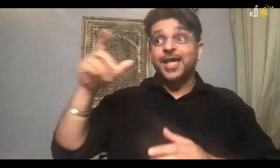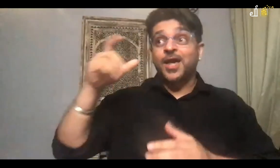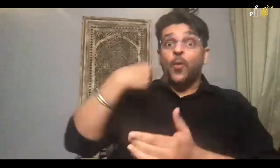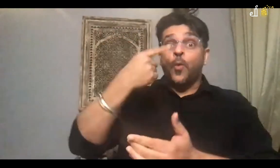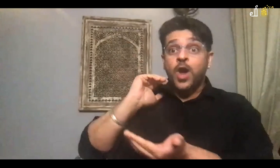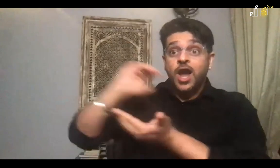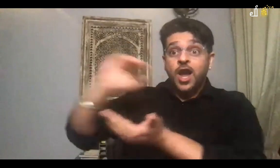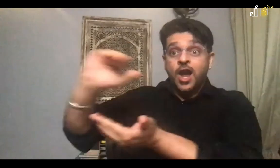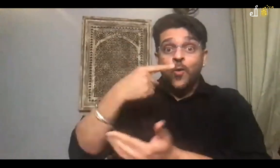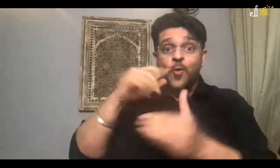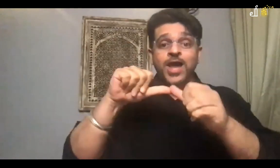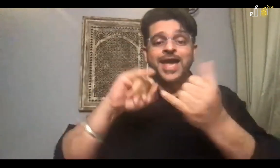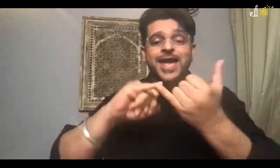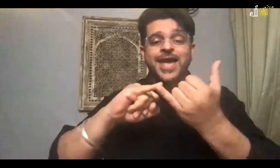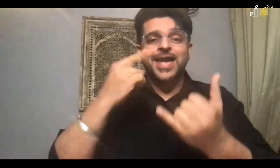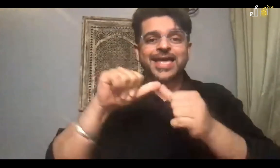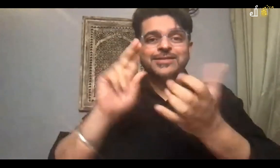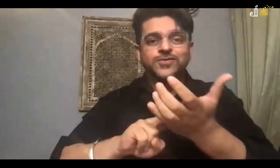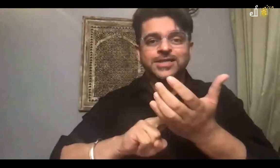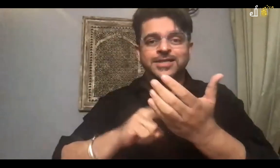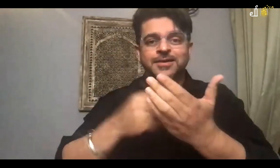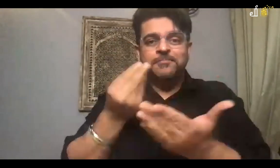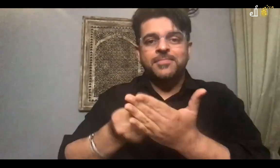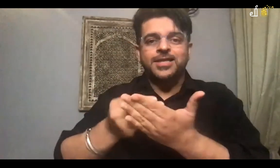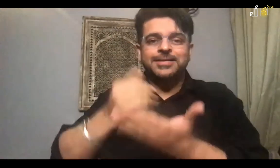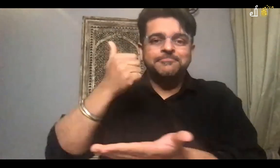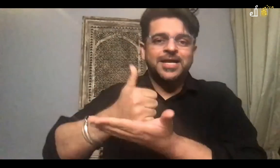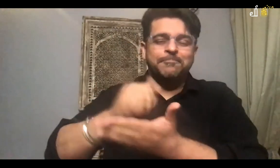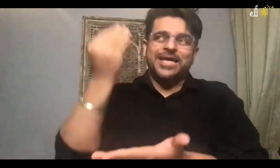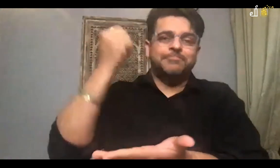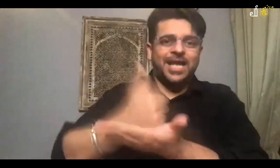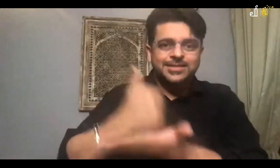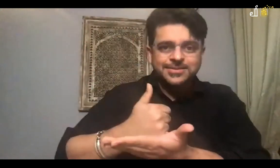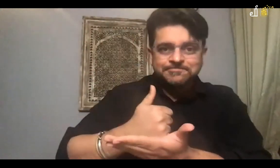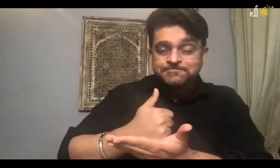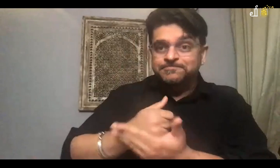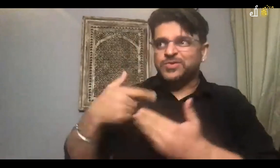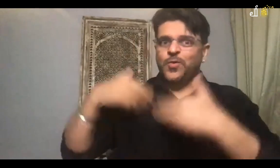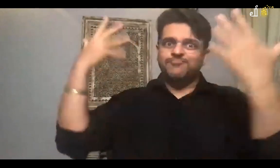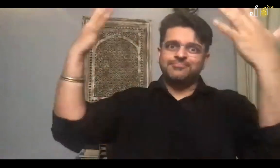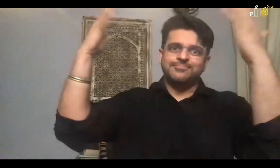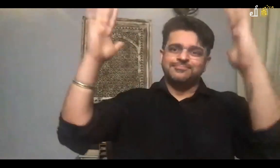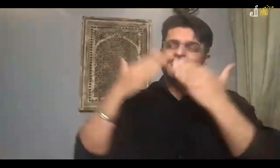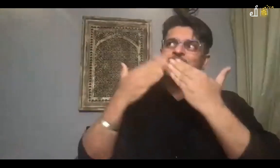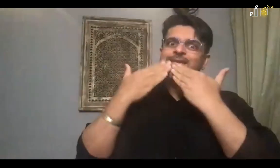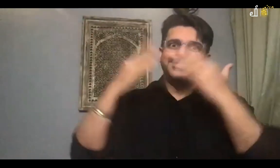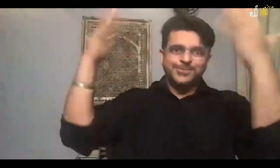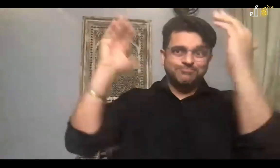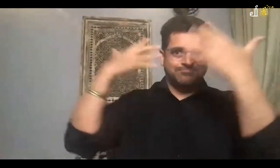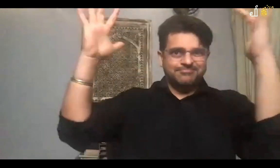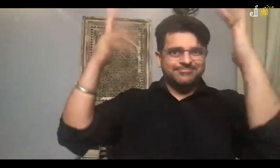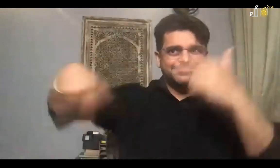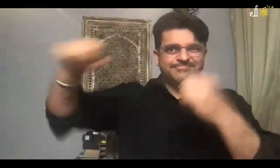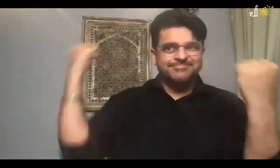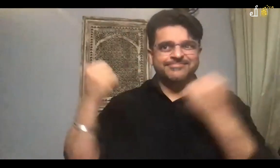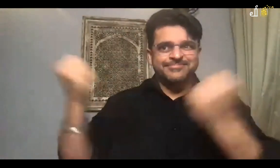2021. And who was awarded them is Asian Monies Bank, as the best bank for the CSR activities.